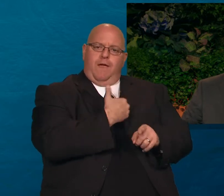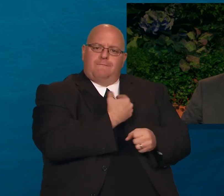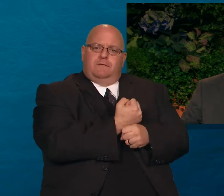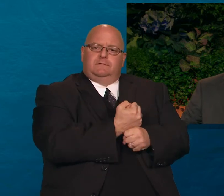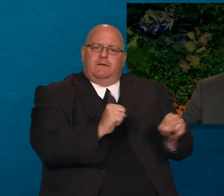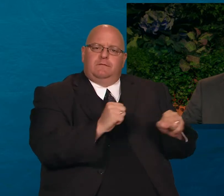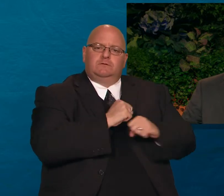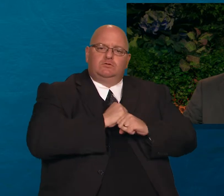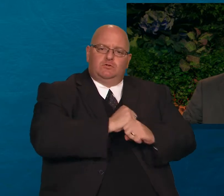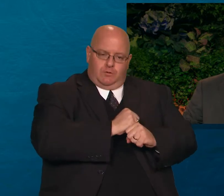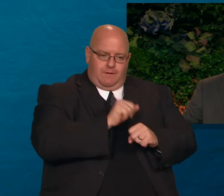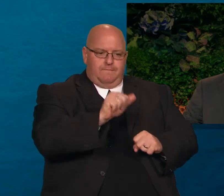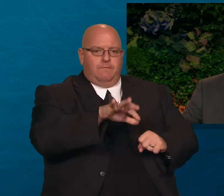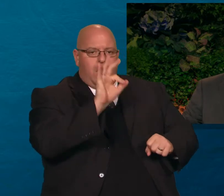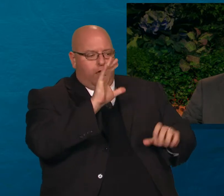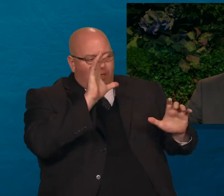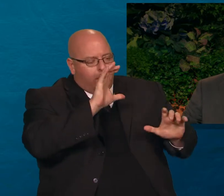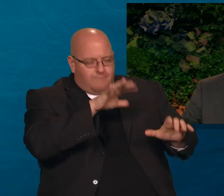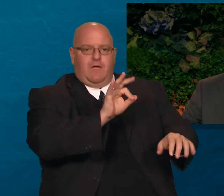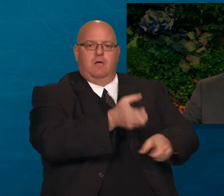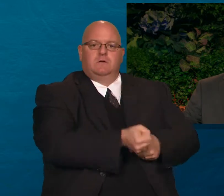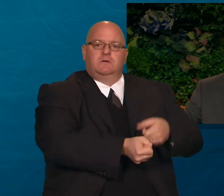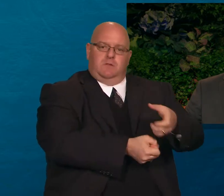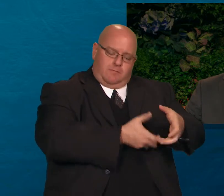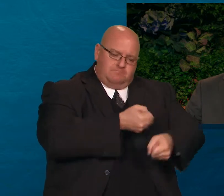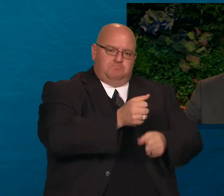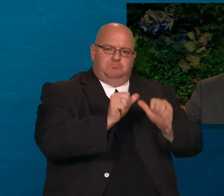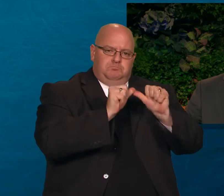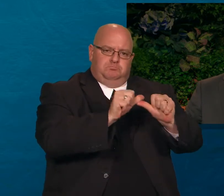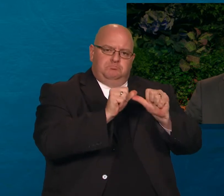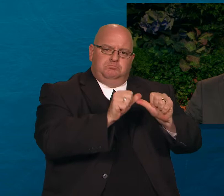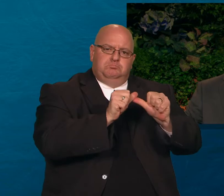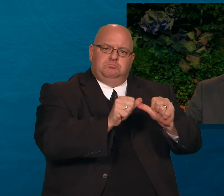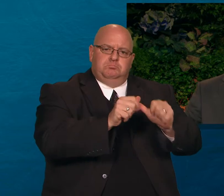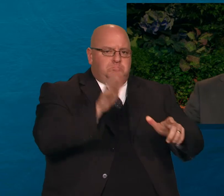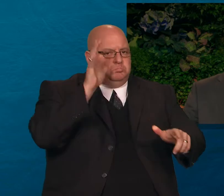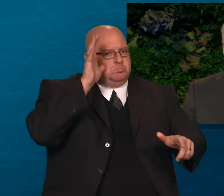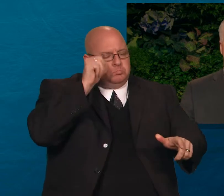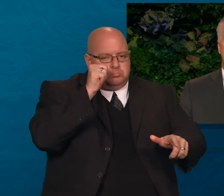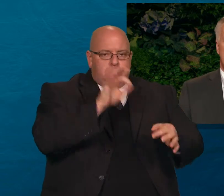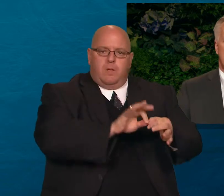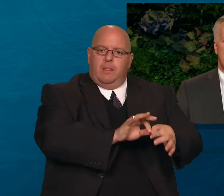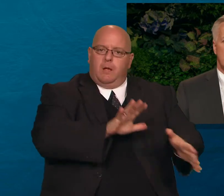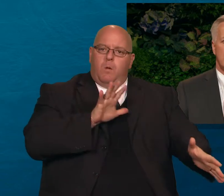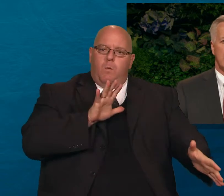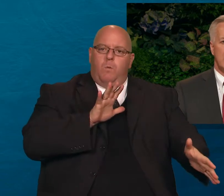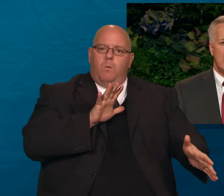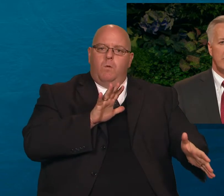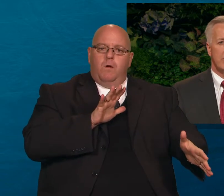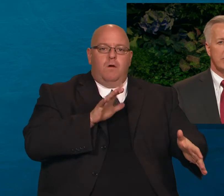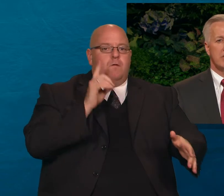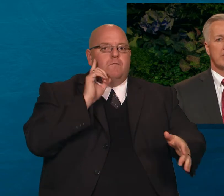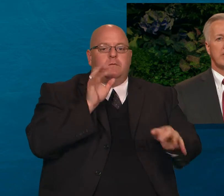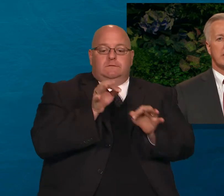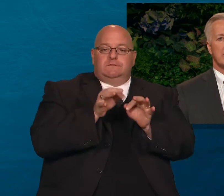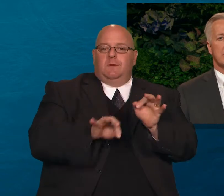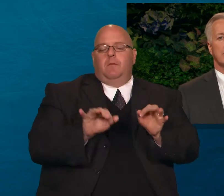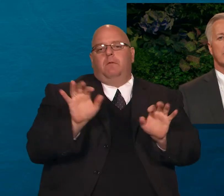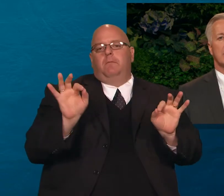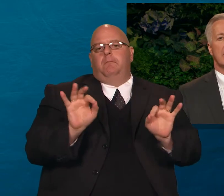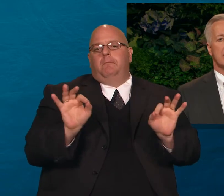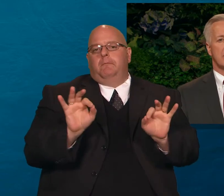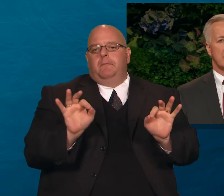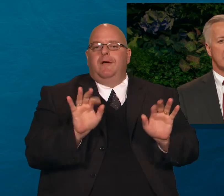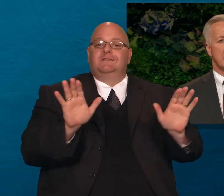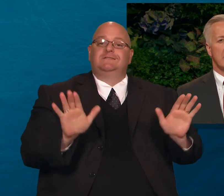and security that they could find, and they held fast continually. They refused to let go, even for something as